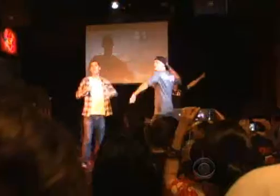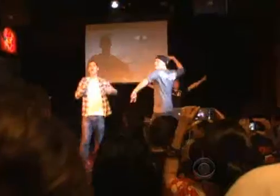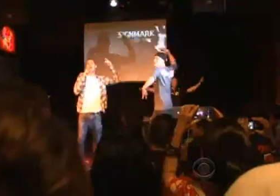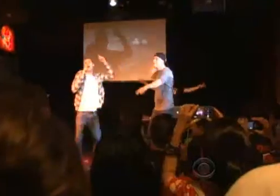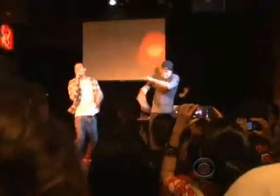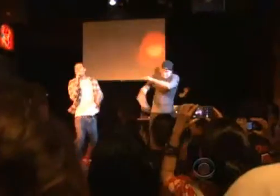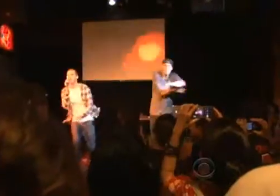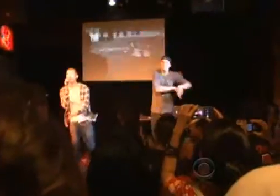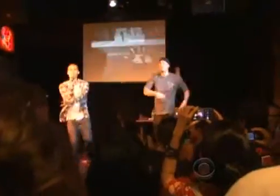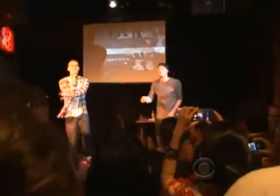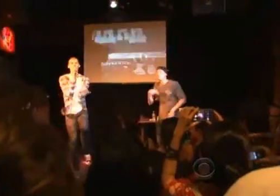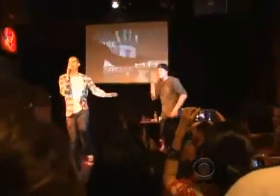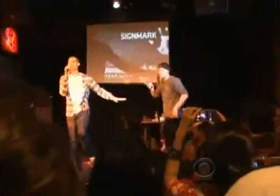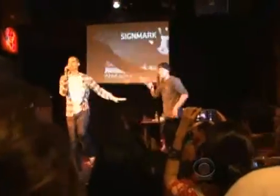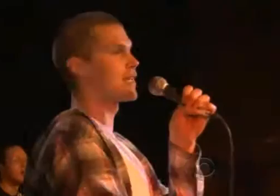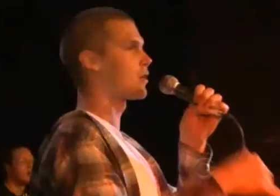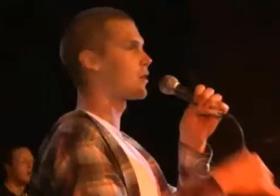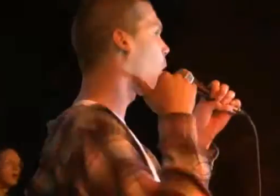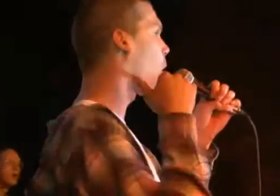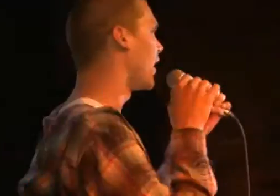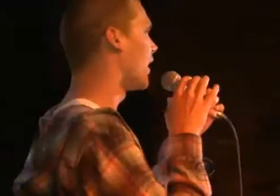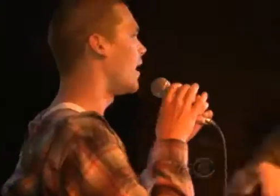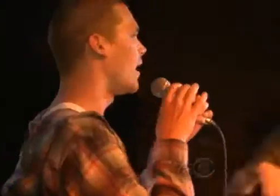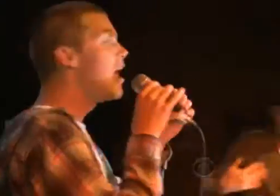Signmark bridges the gap with the rapper Brandon.